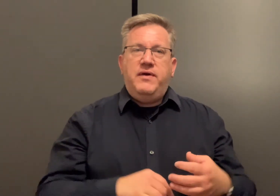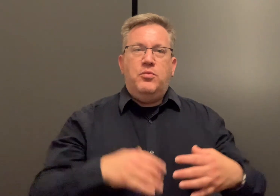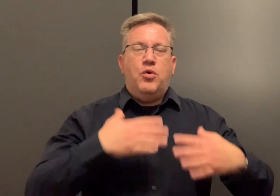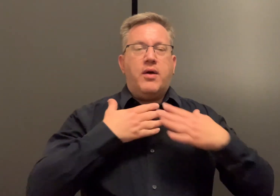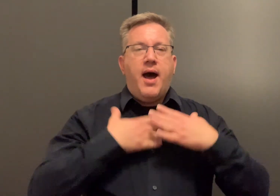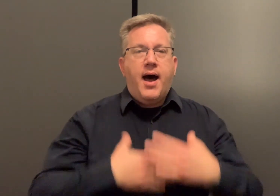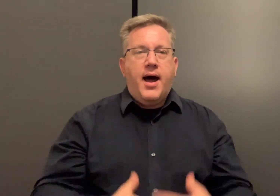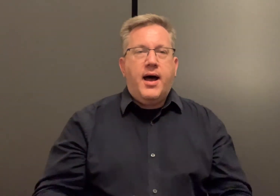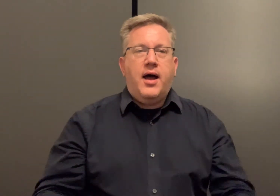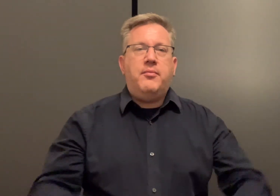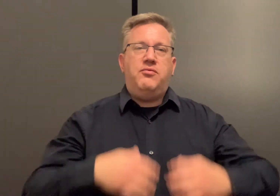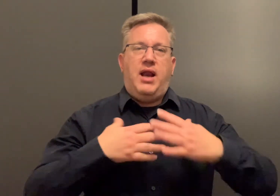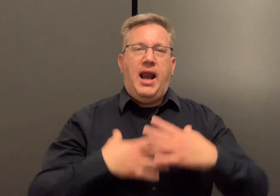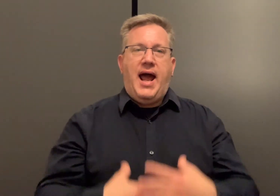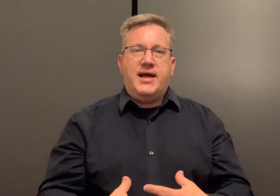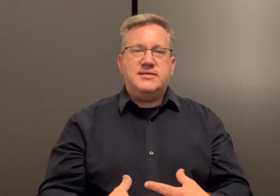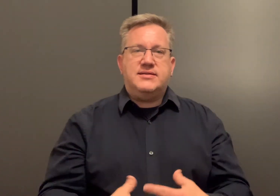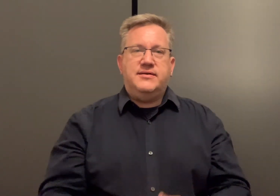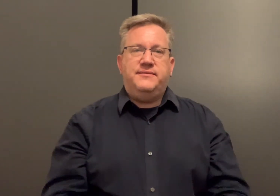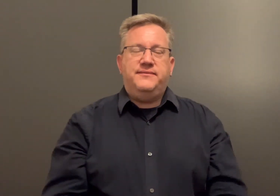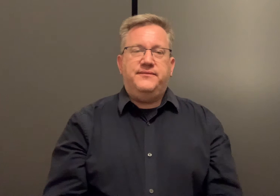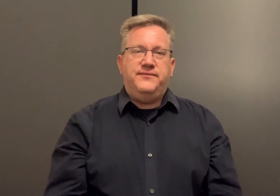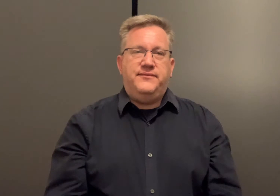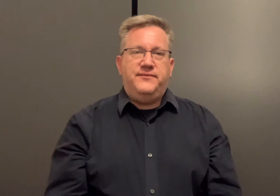more calm and relaxed.